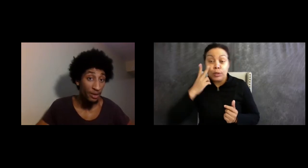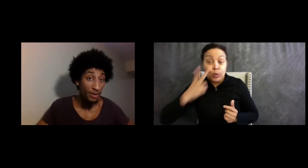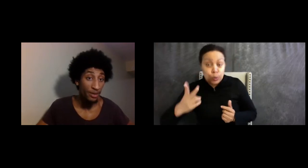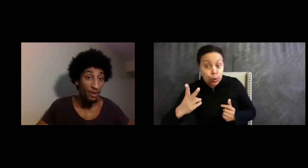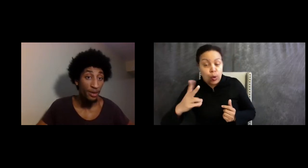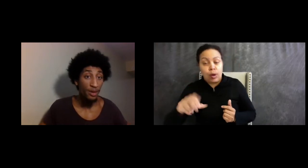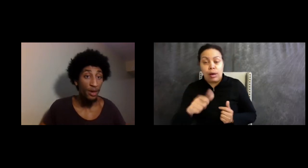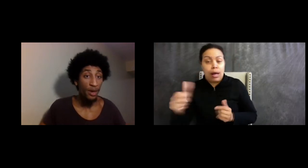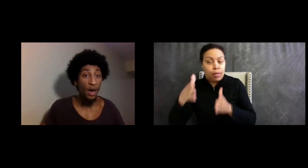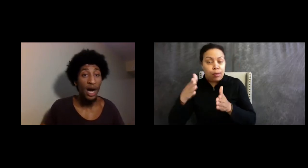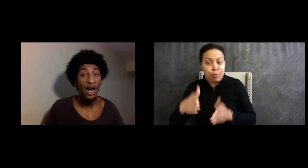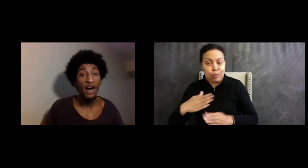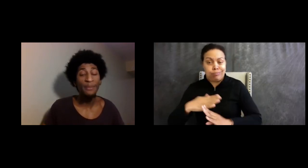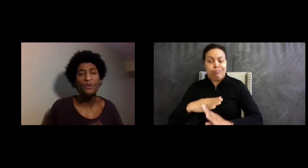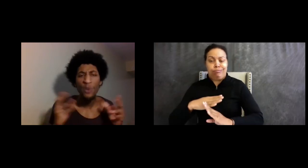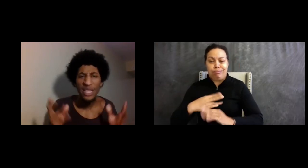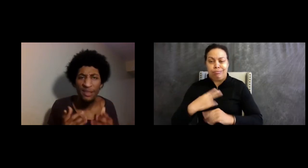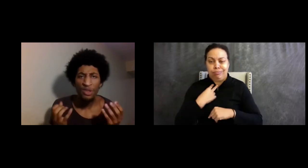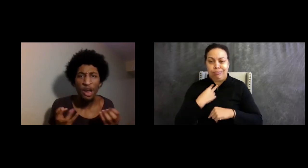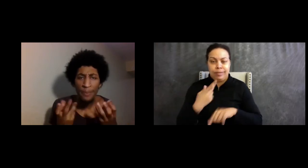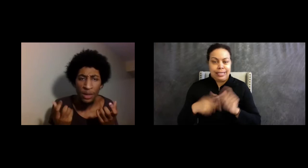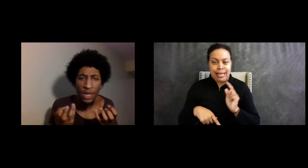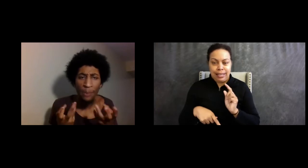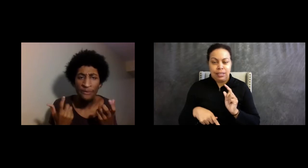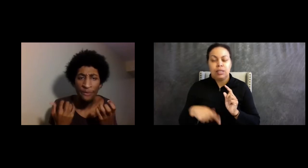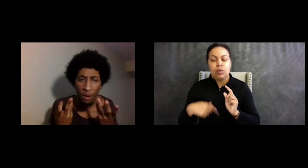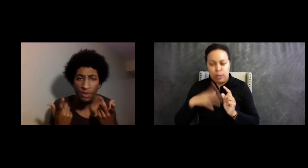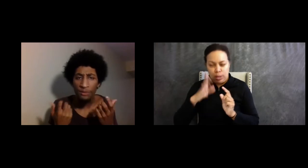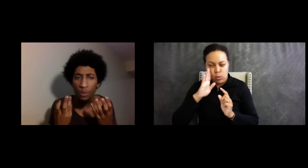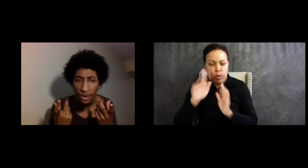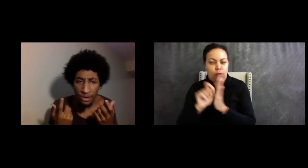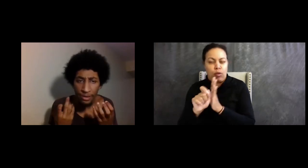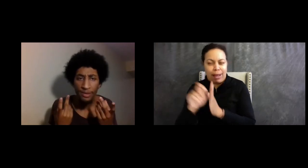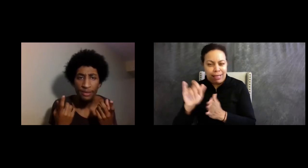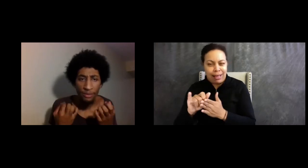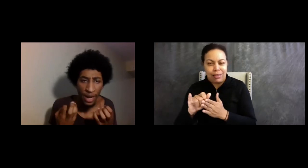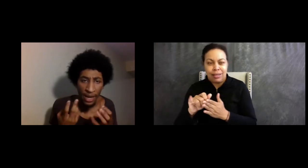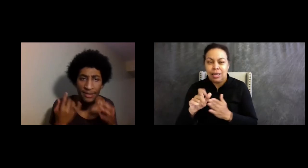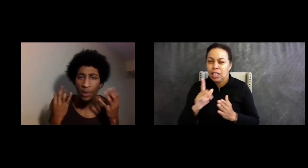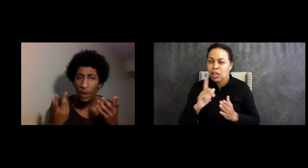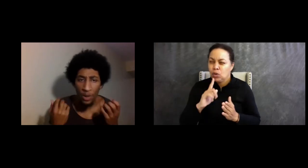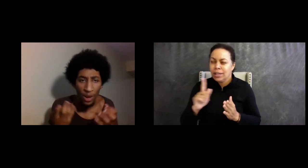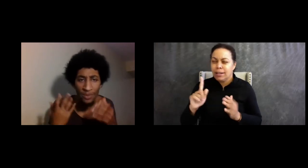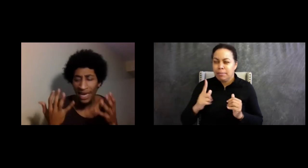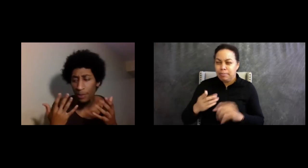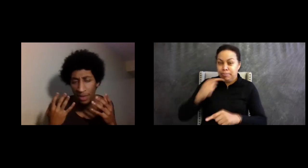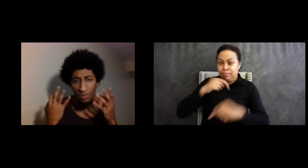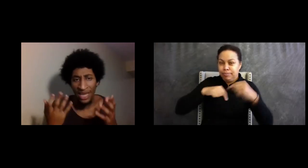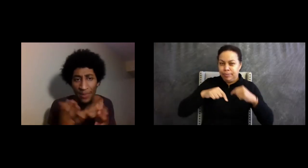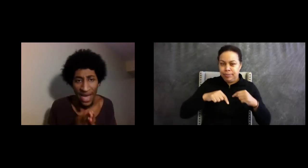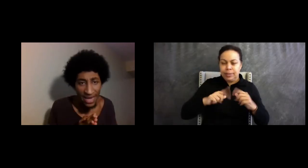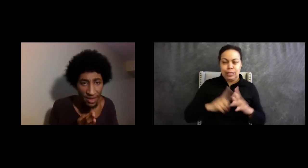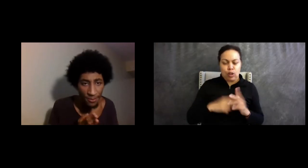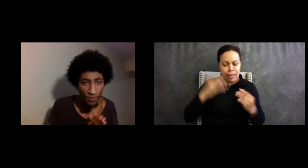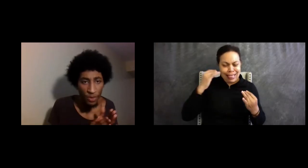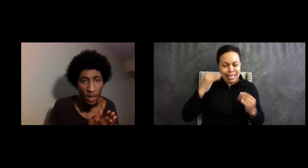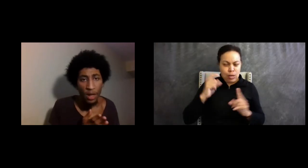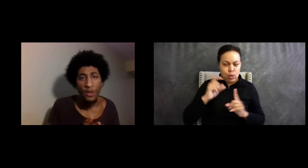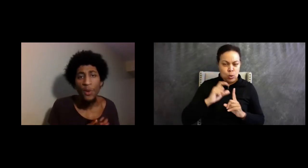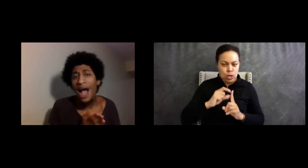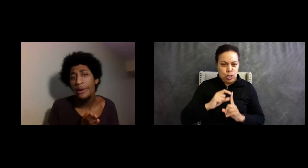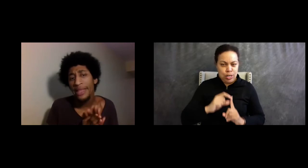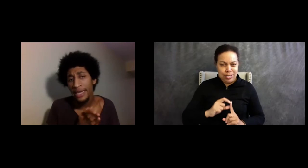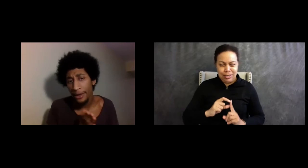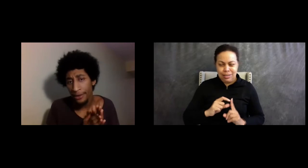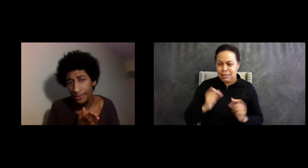inaccessibility. But we need to start building up a vault of words, right? It's like, where do I begin with this blank page?